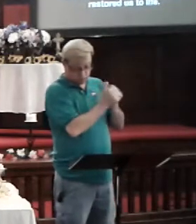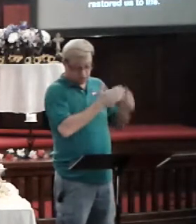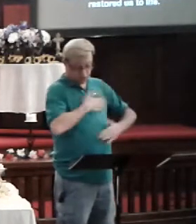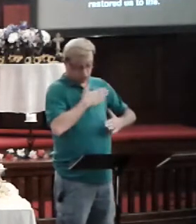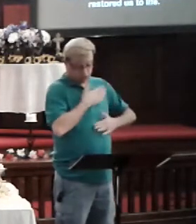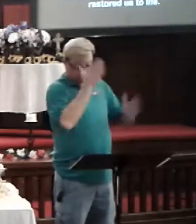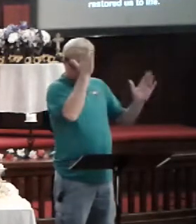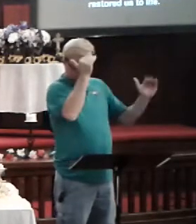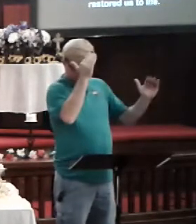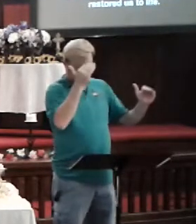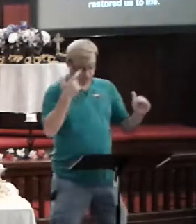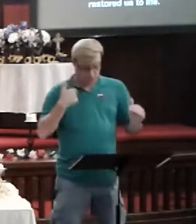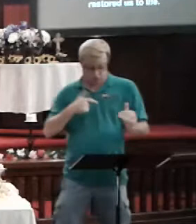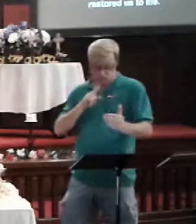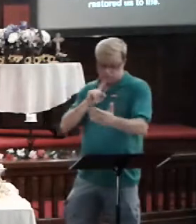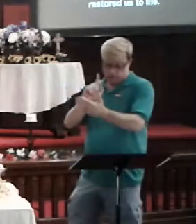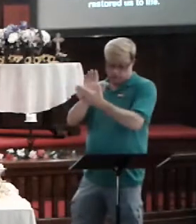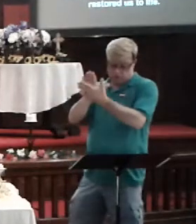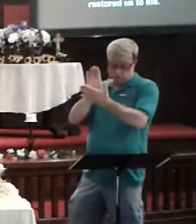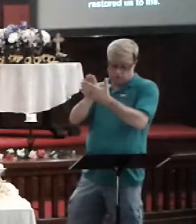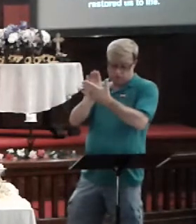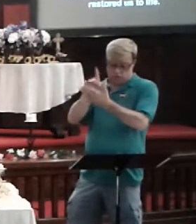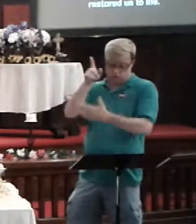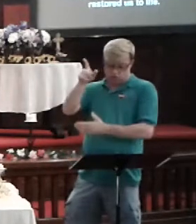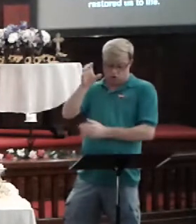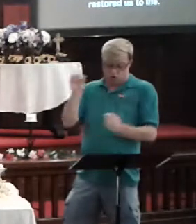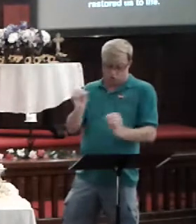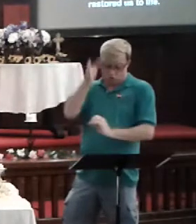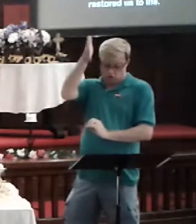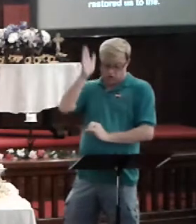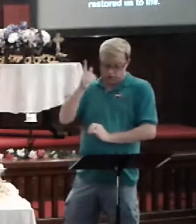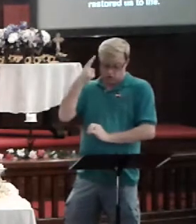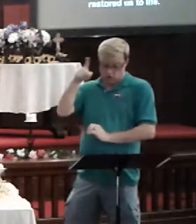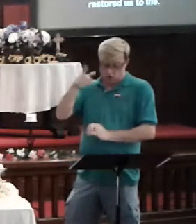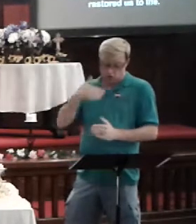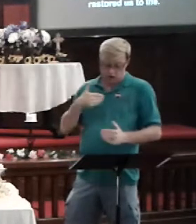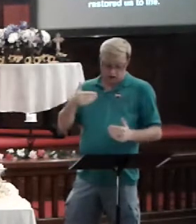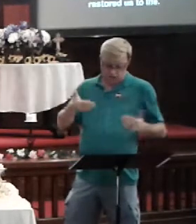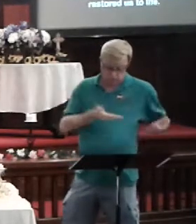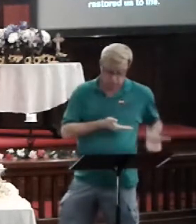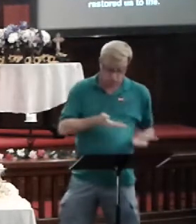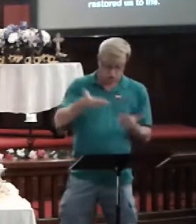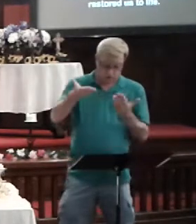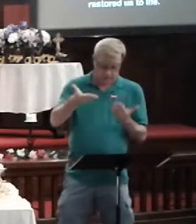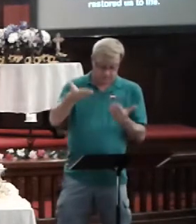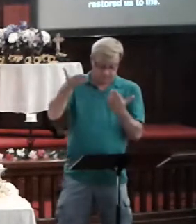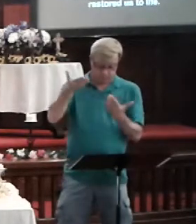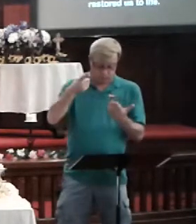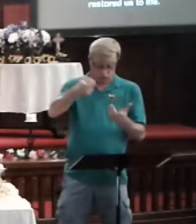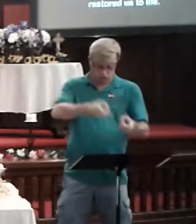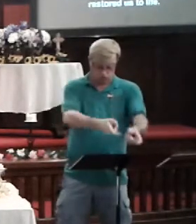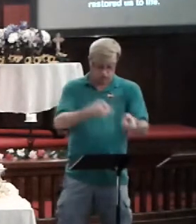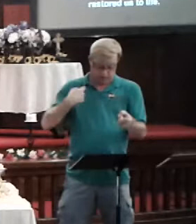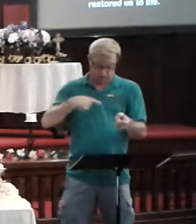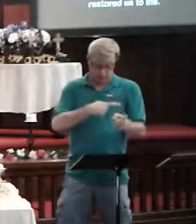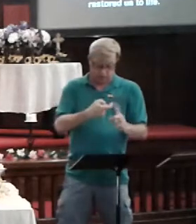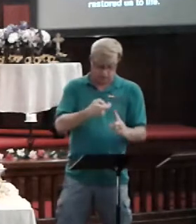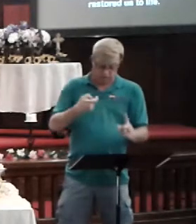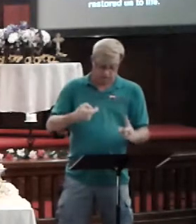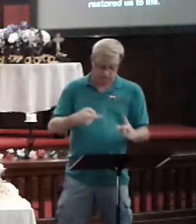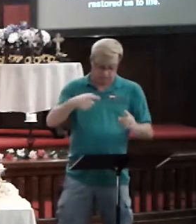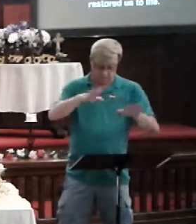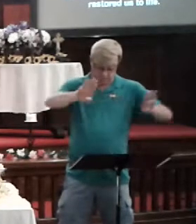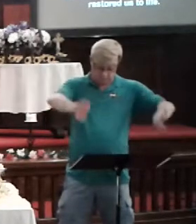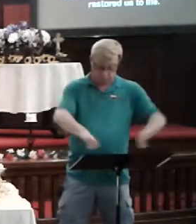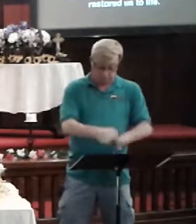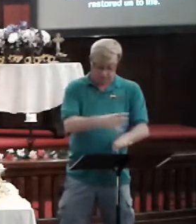joyous expectation. We will extol you, O God, for you have drawn us up. You rescued us from the